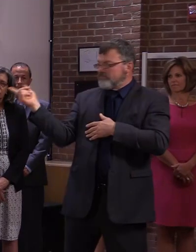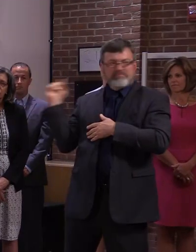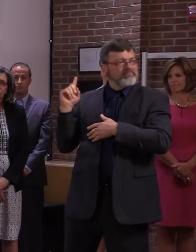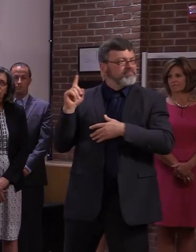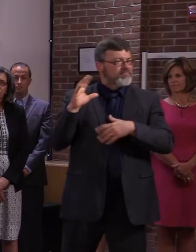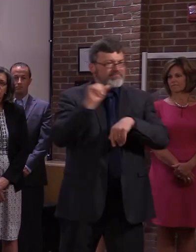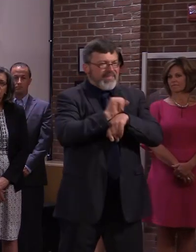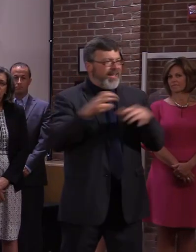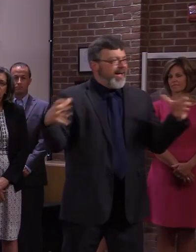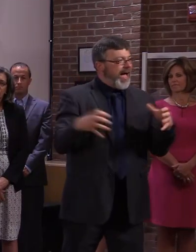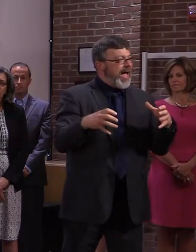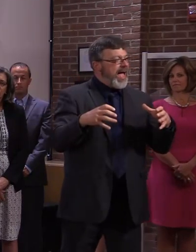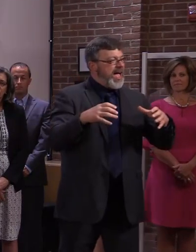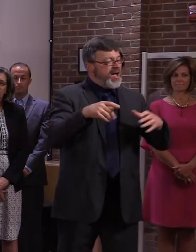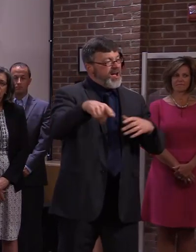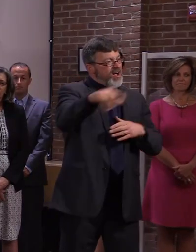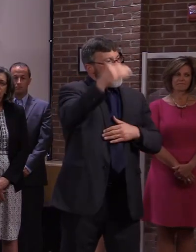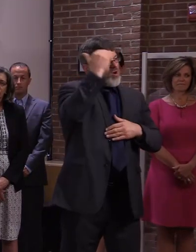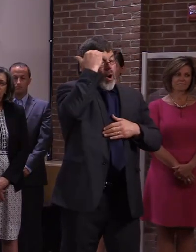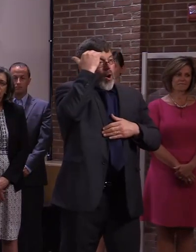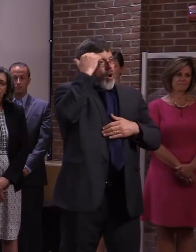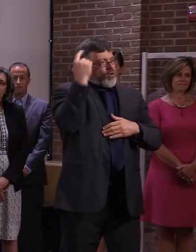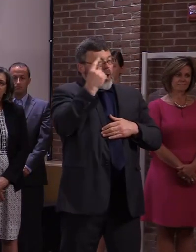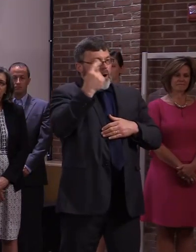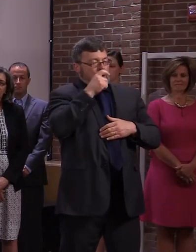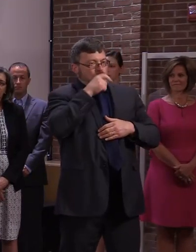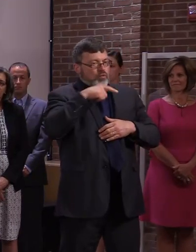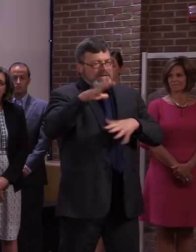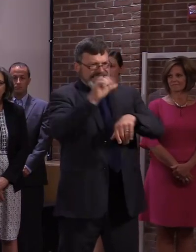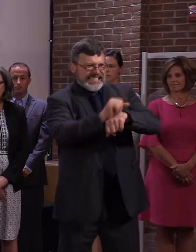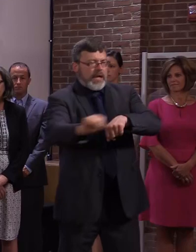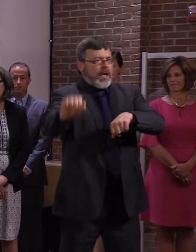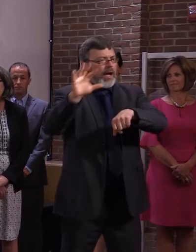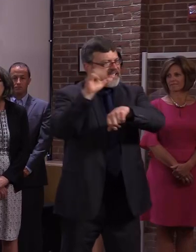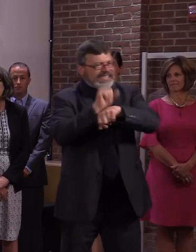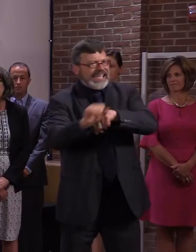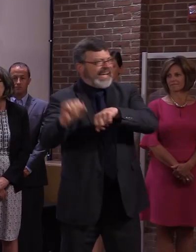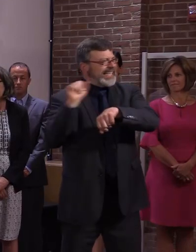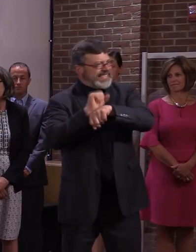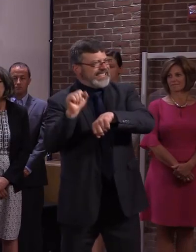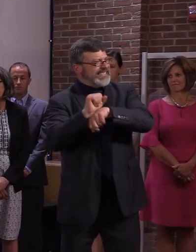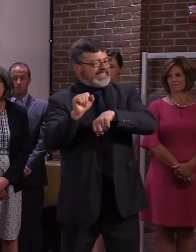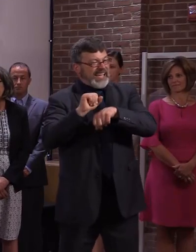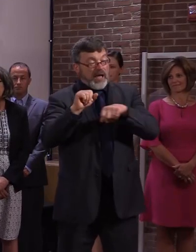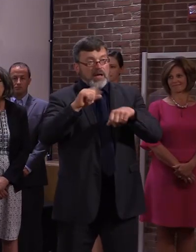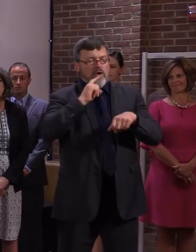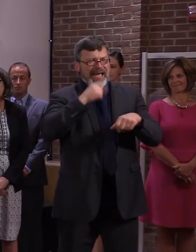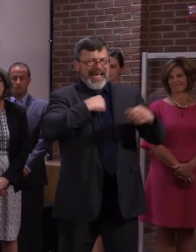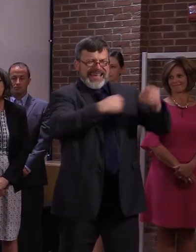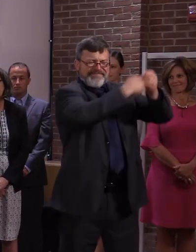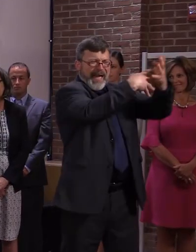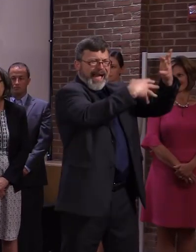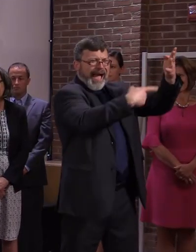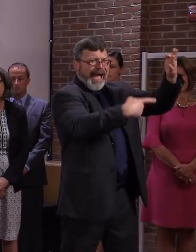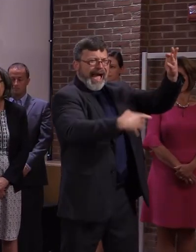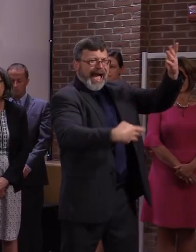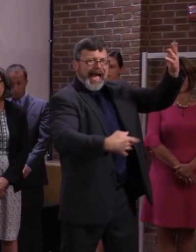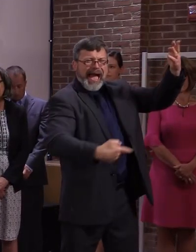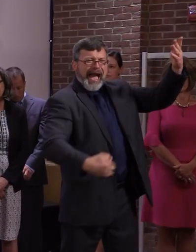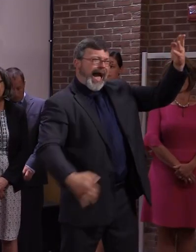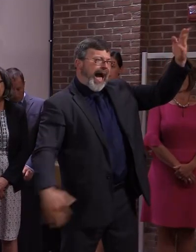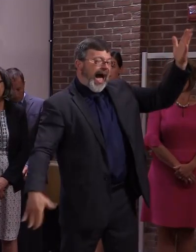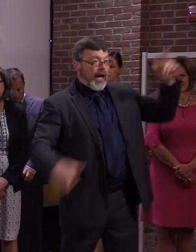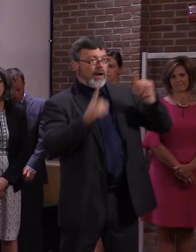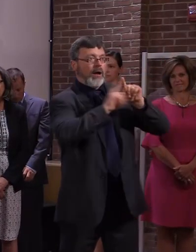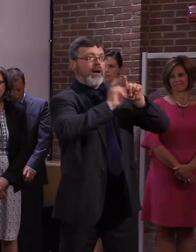gone above and beyond. This list is long, so I'm reluctant to share individual thanks for fear of missing too